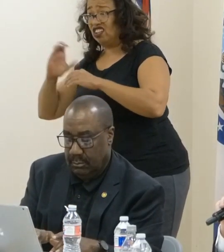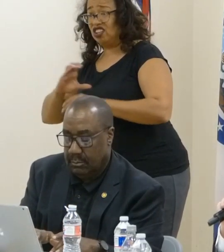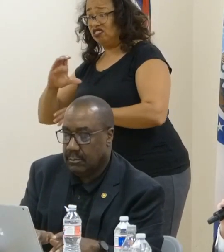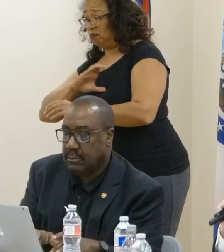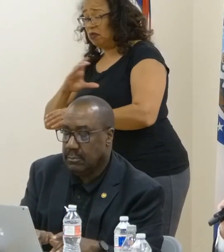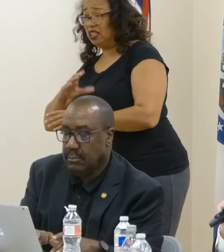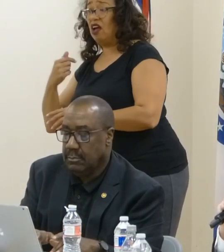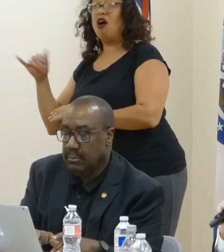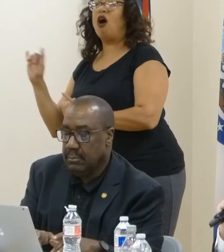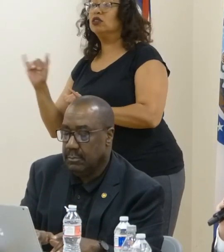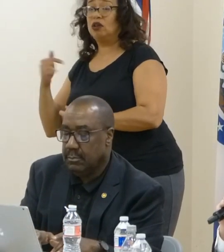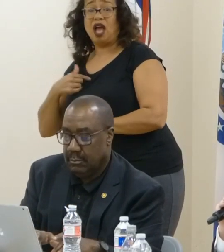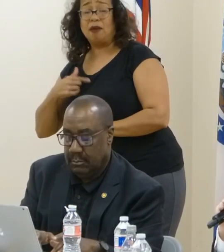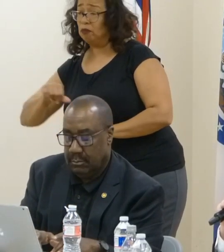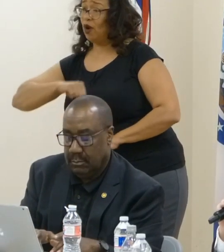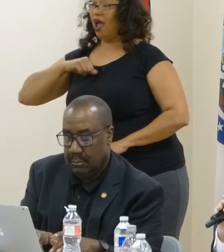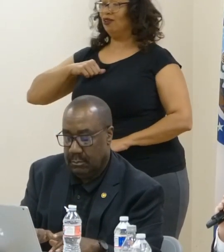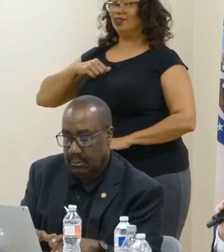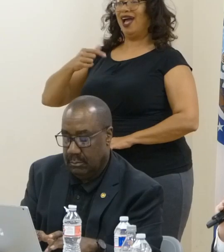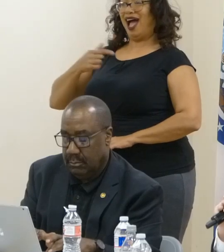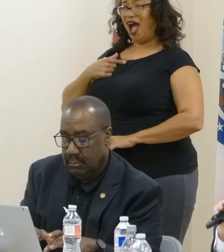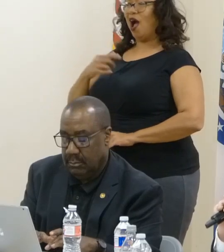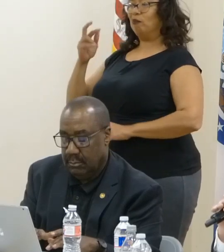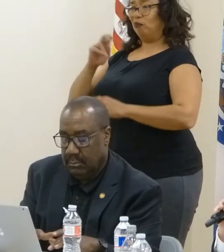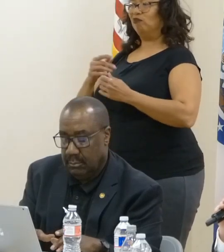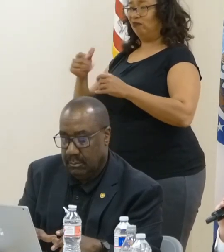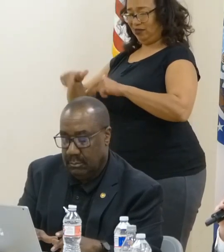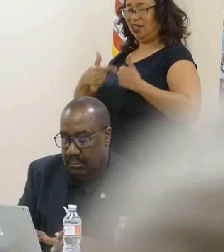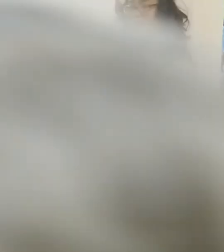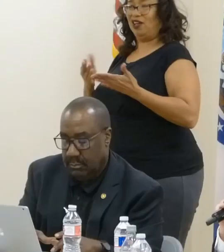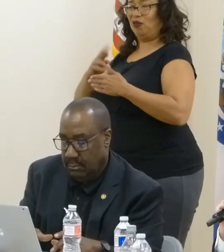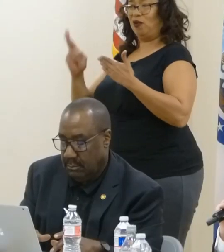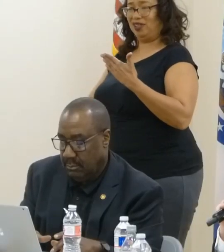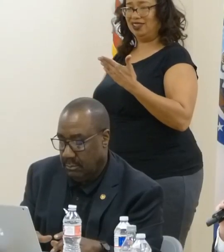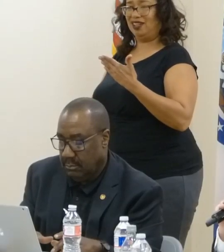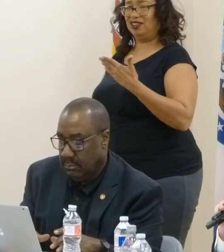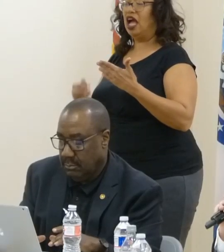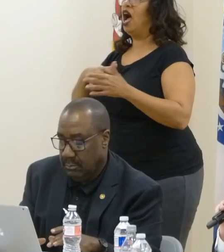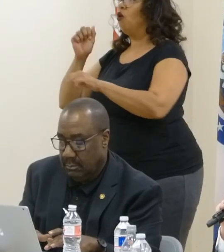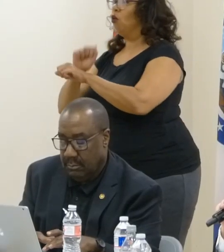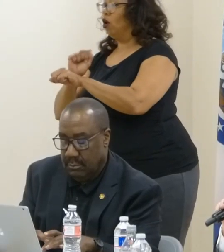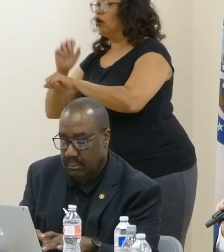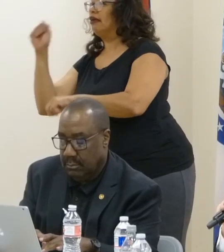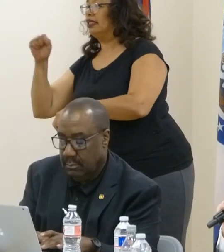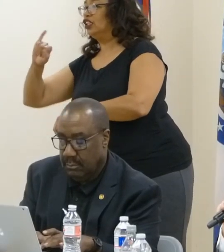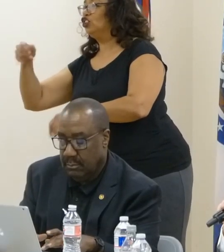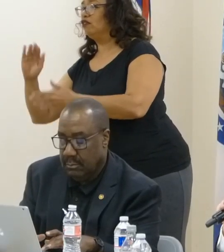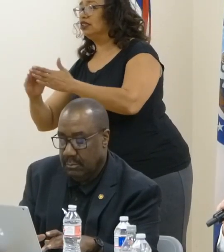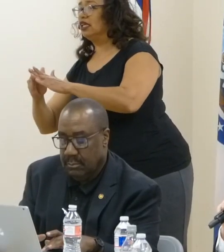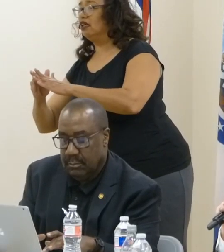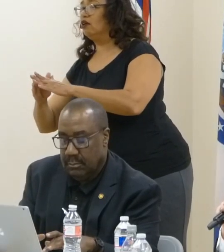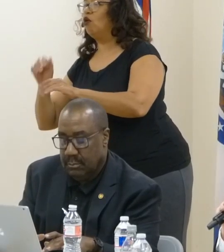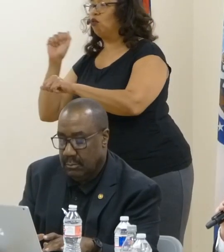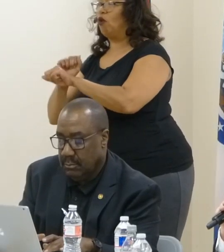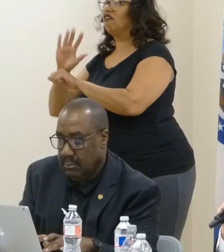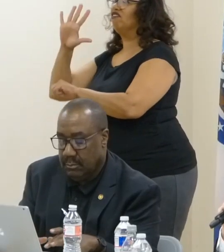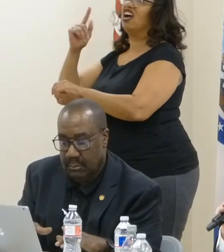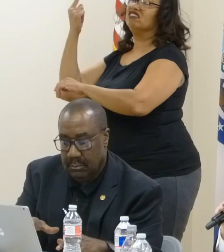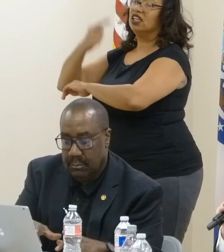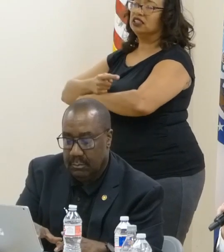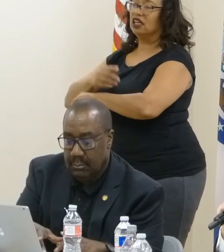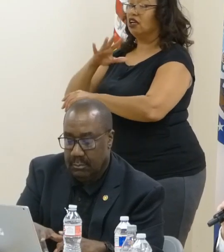proud resident of the 28th District and of Raytown. While I work in Jefferson City 5 days a week, I drive down Monday morning, I